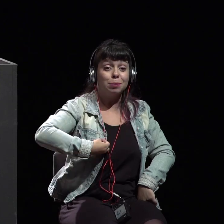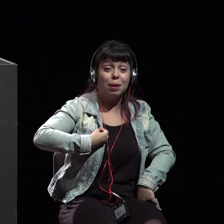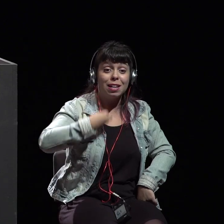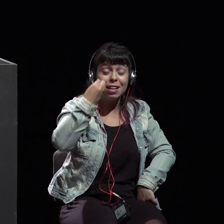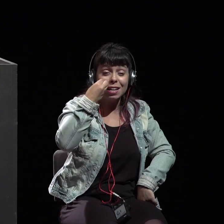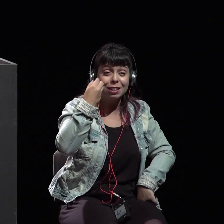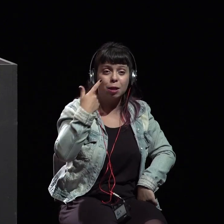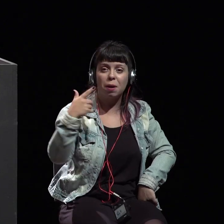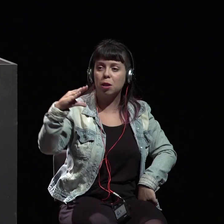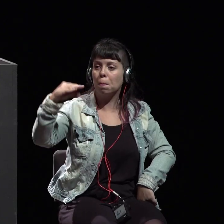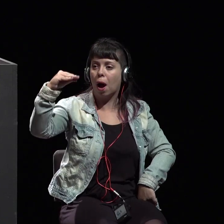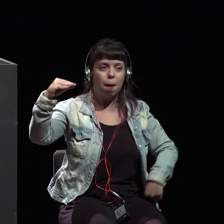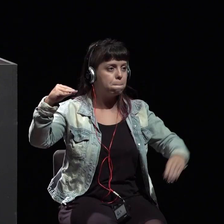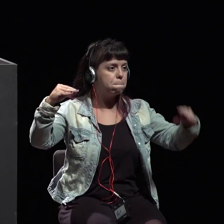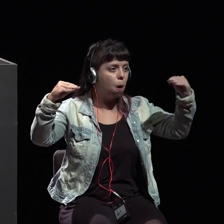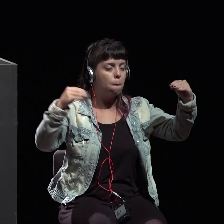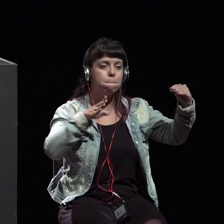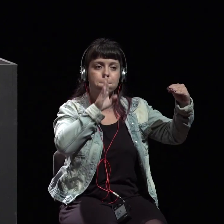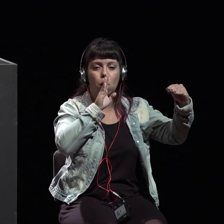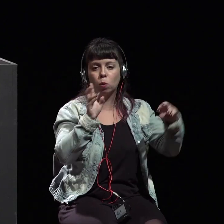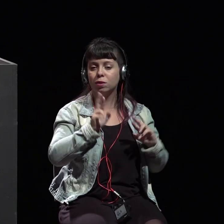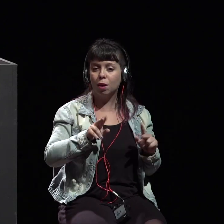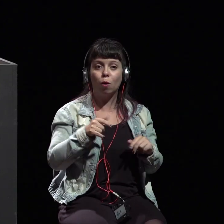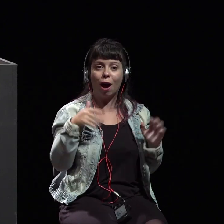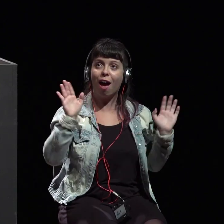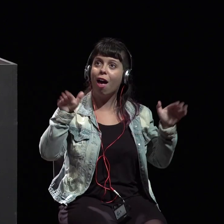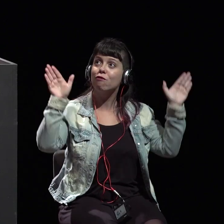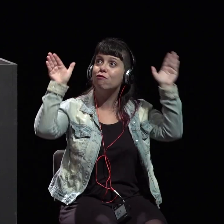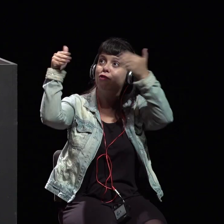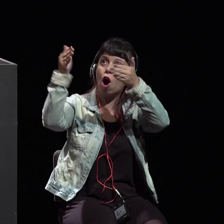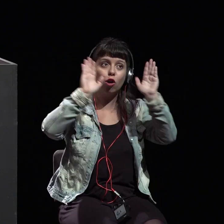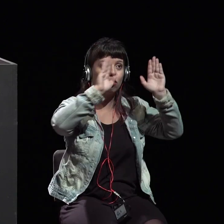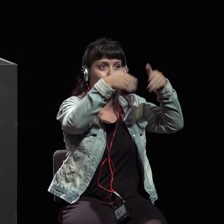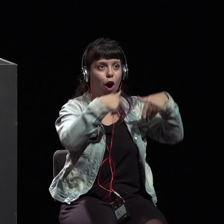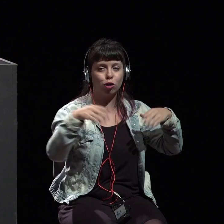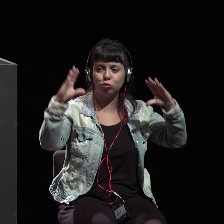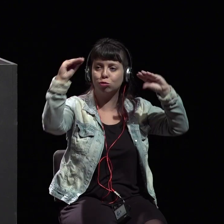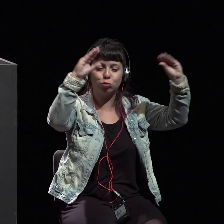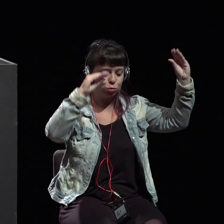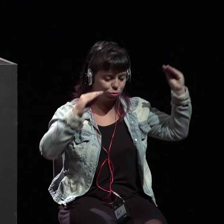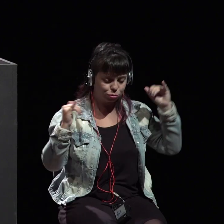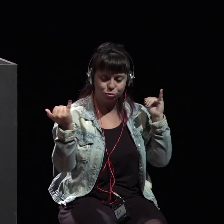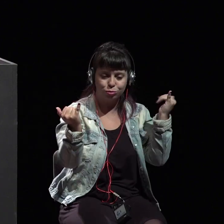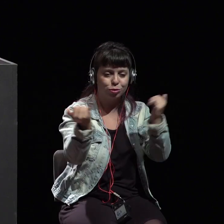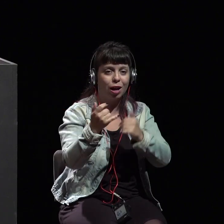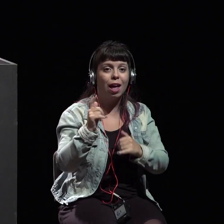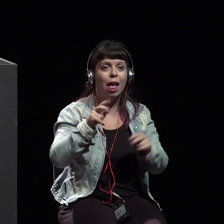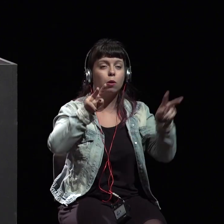space of contemplative reflection rather than a space of passively received information.